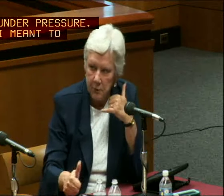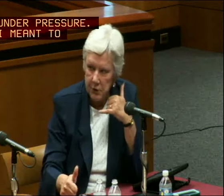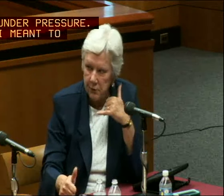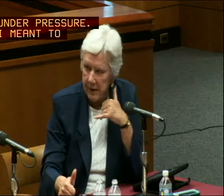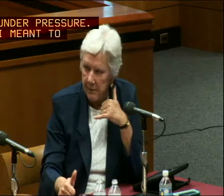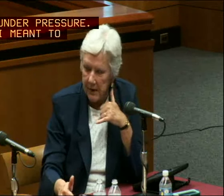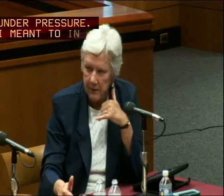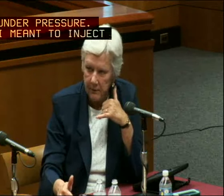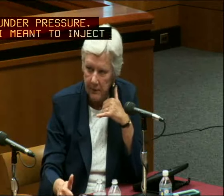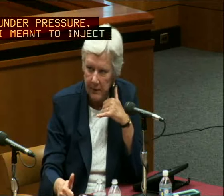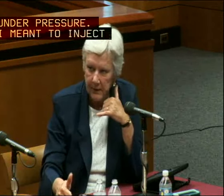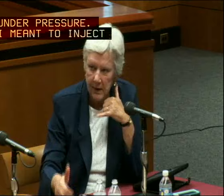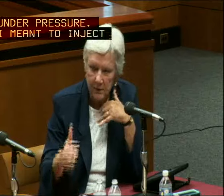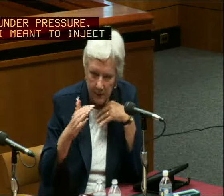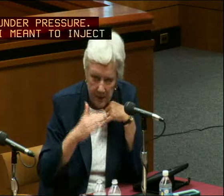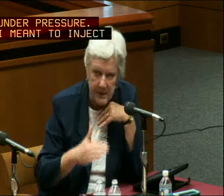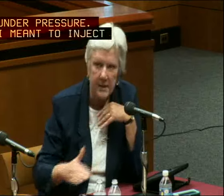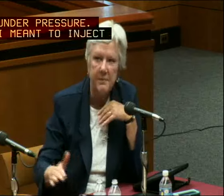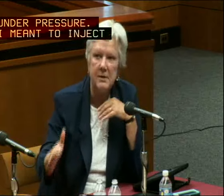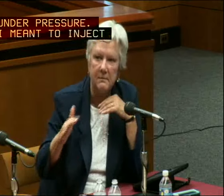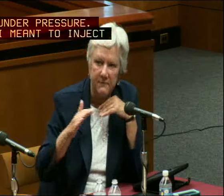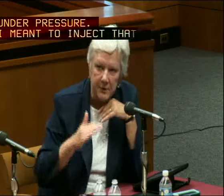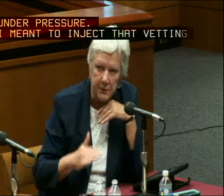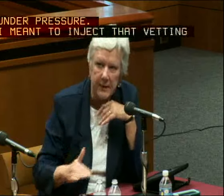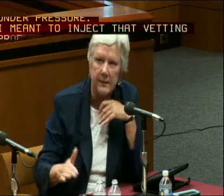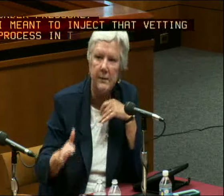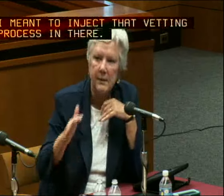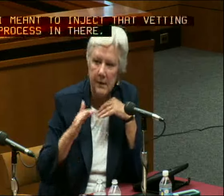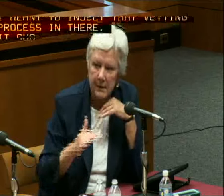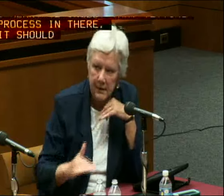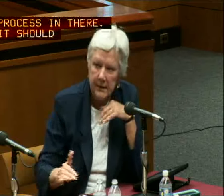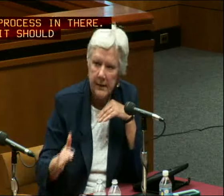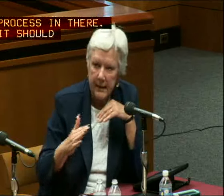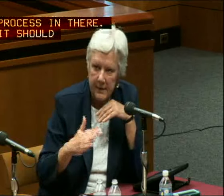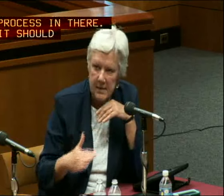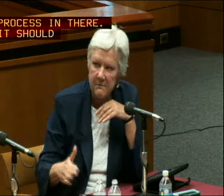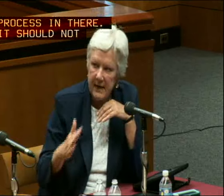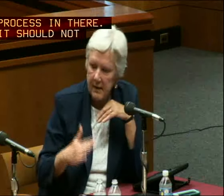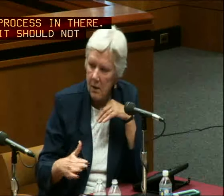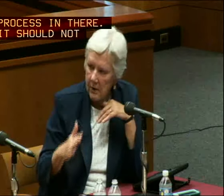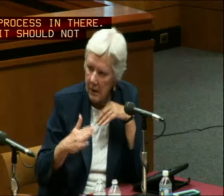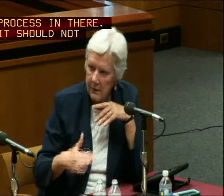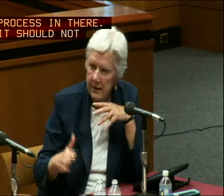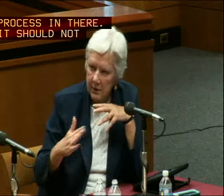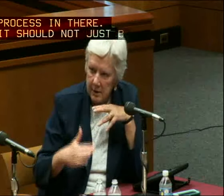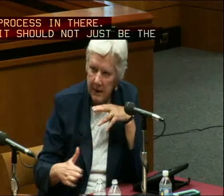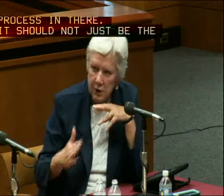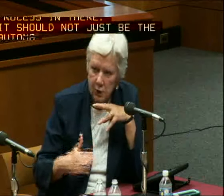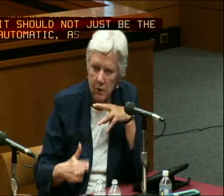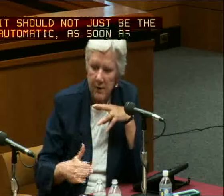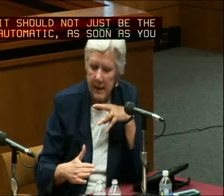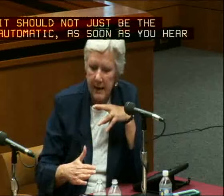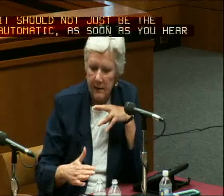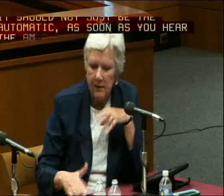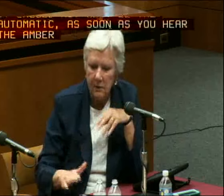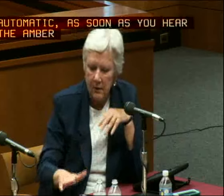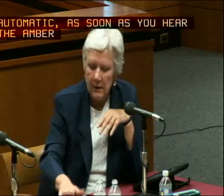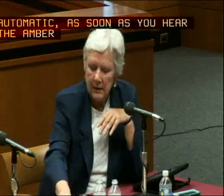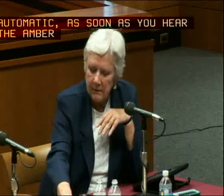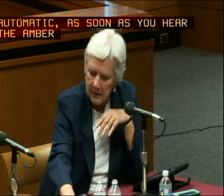Alert, you push the red button. There's got to be some filtering and some vetting going on there to make sure